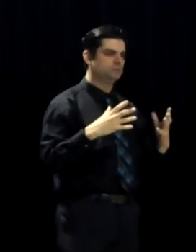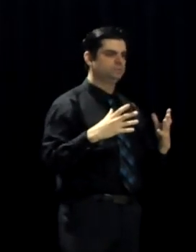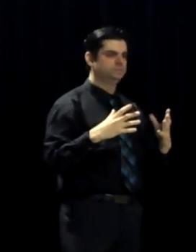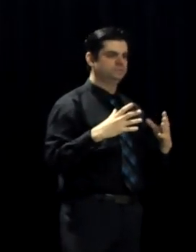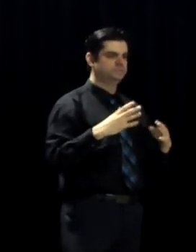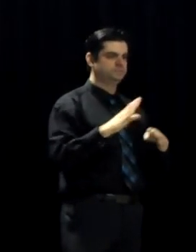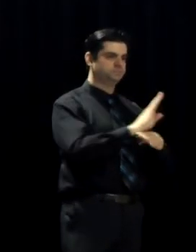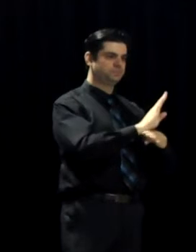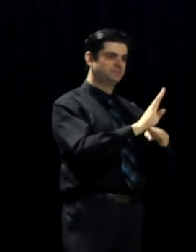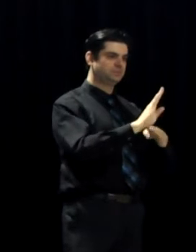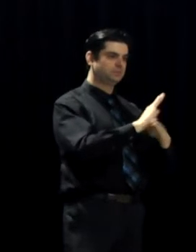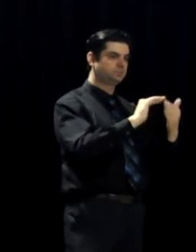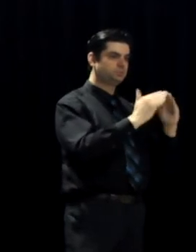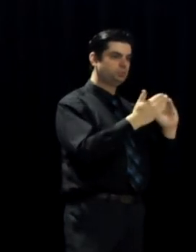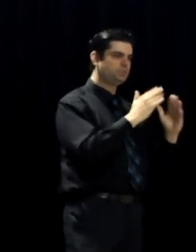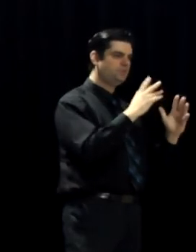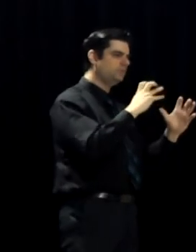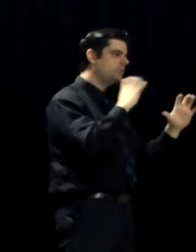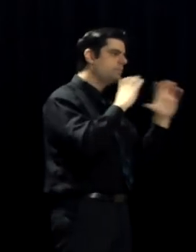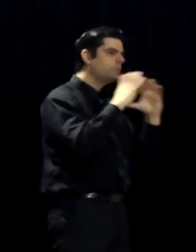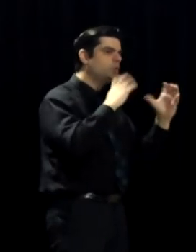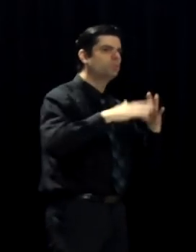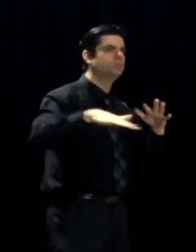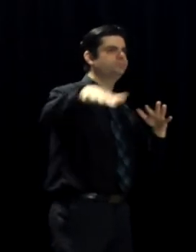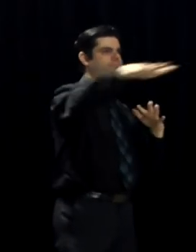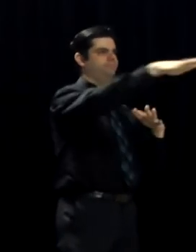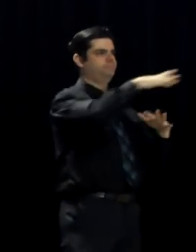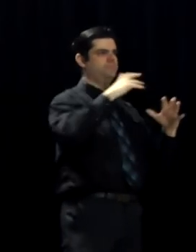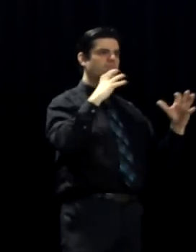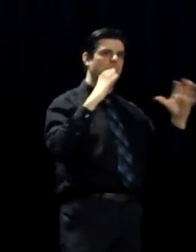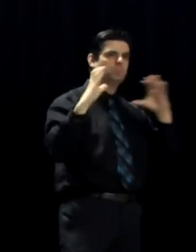community and groups like McMahon's and Center